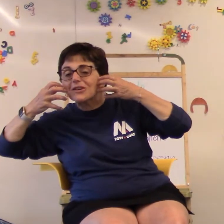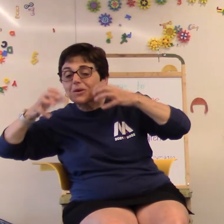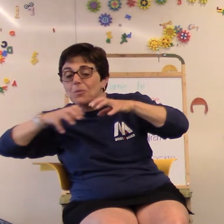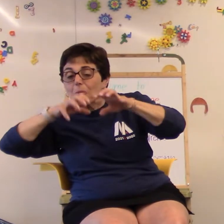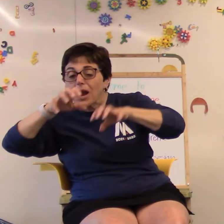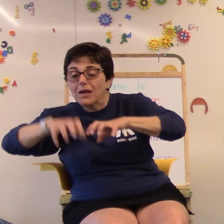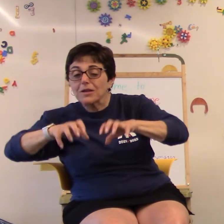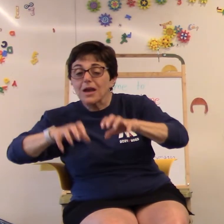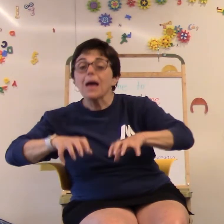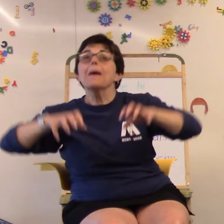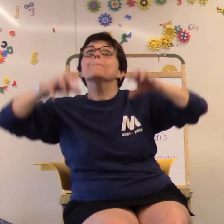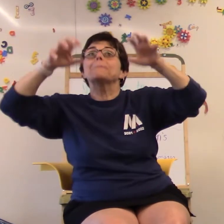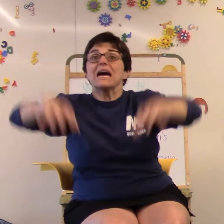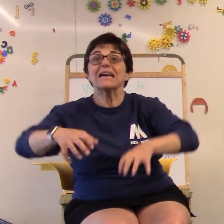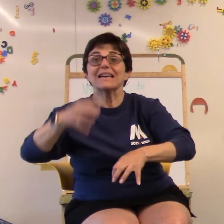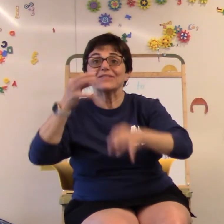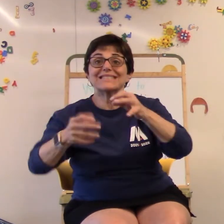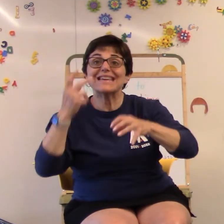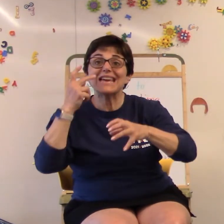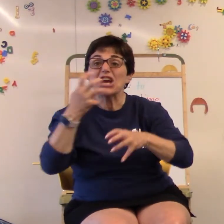pounce, don't forget to growl.